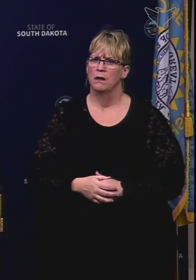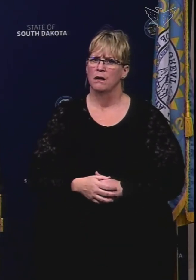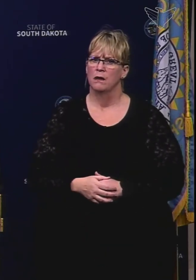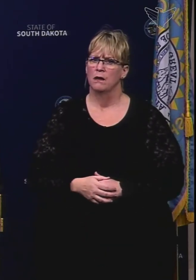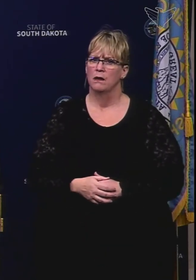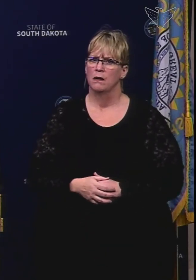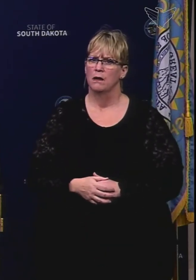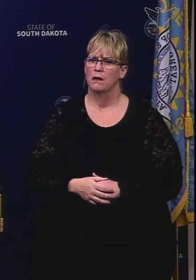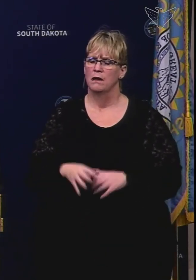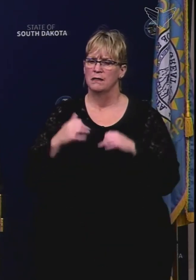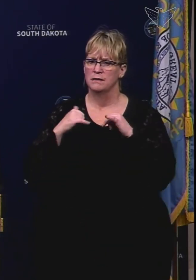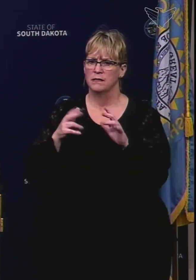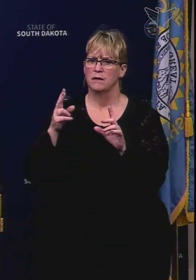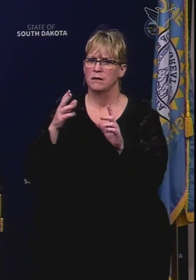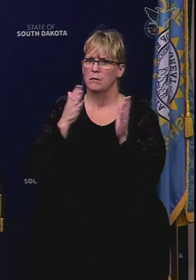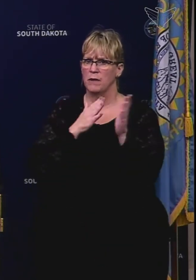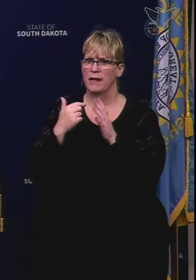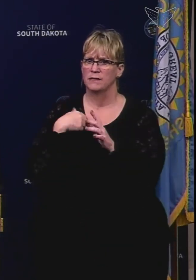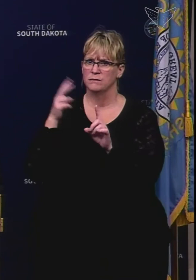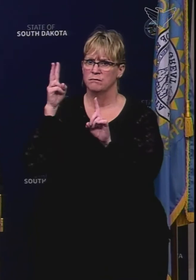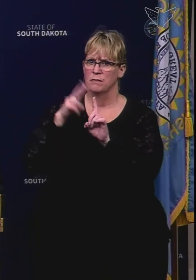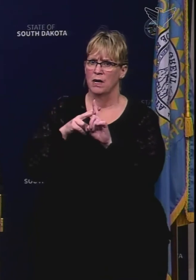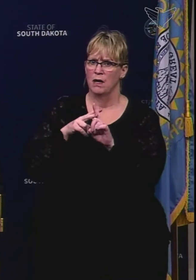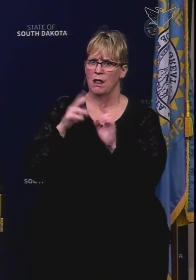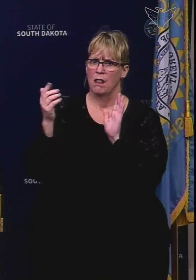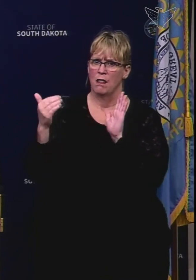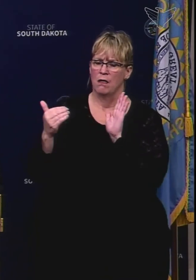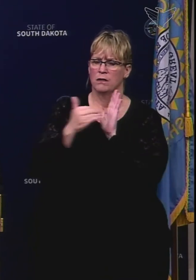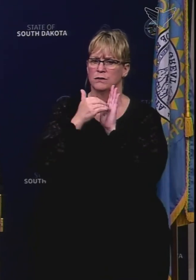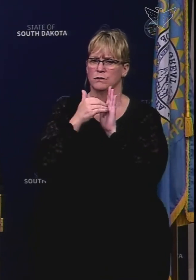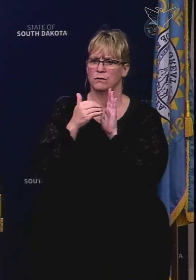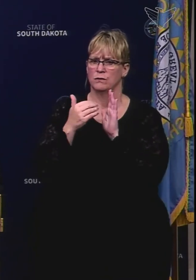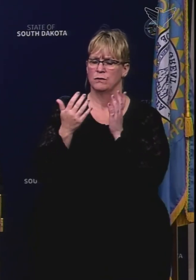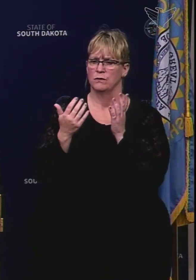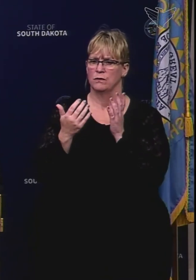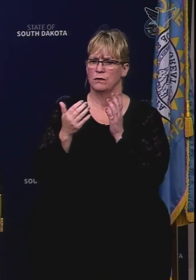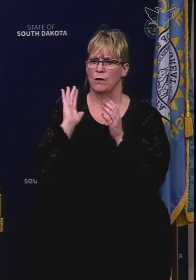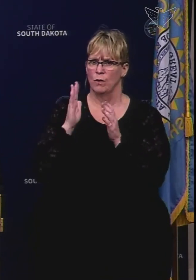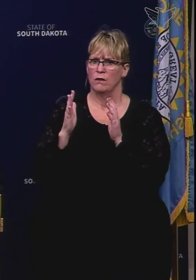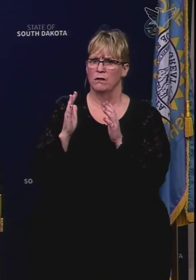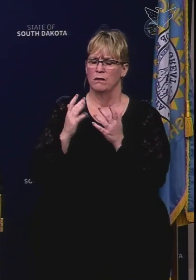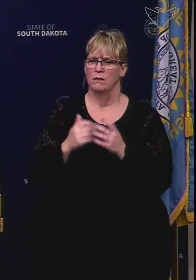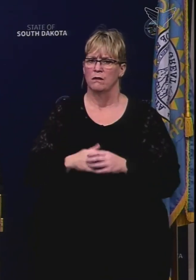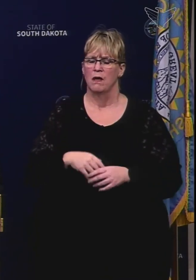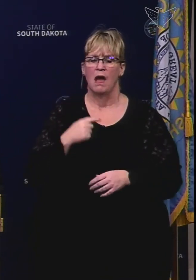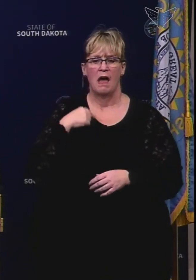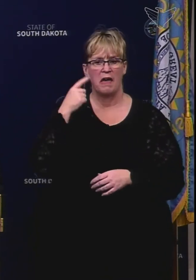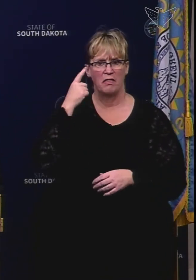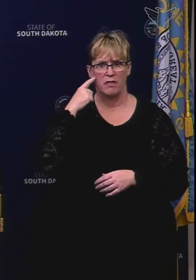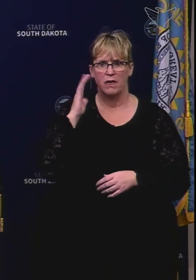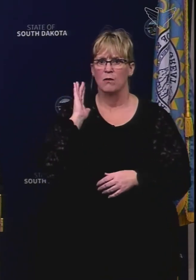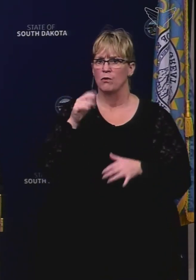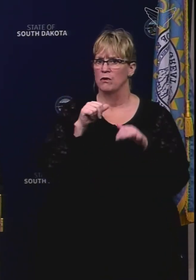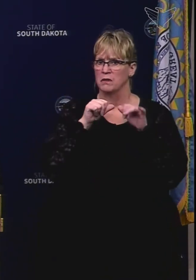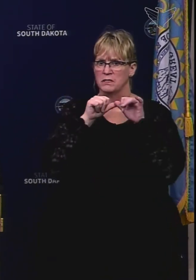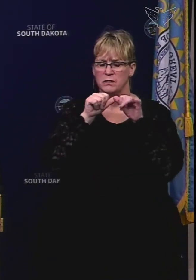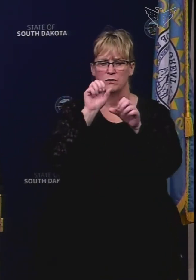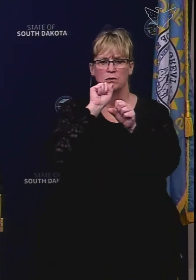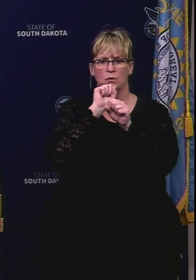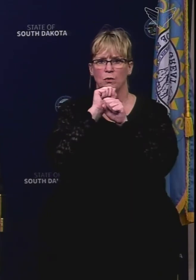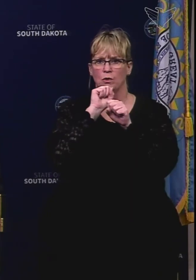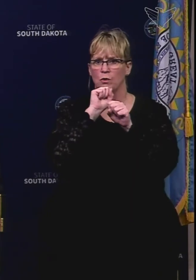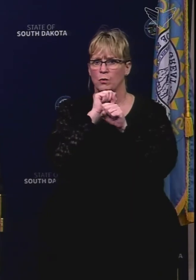file a lawsuit if checkpoints are removed from federal and state highways? I think that we are continuing to